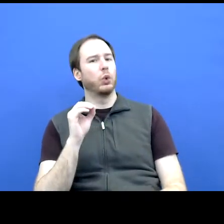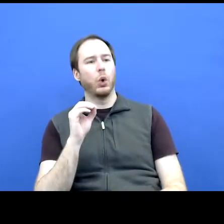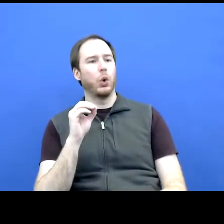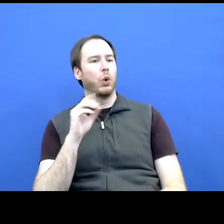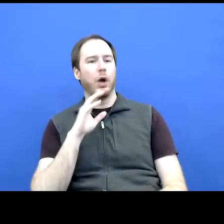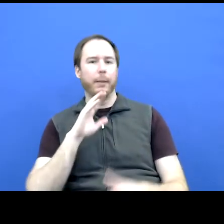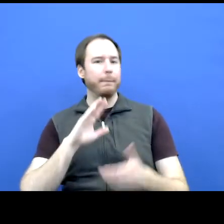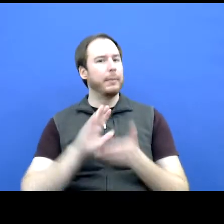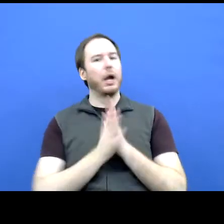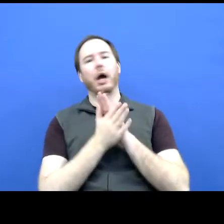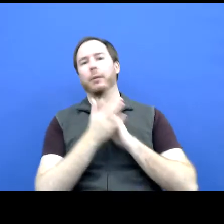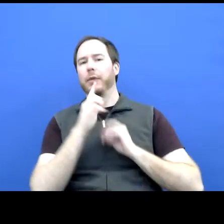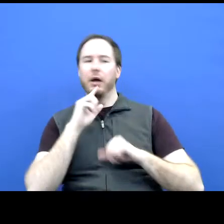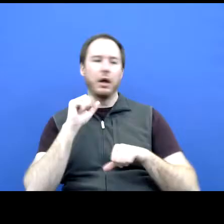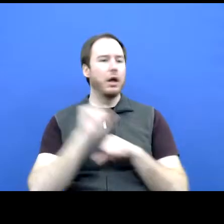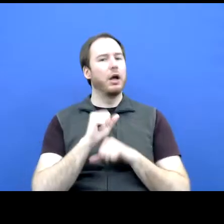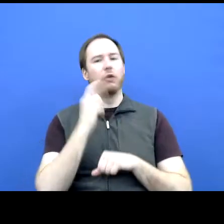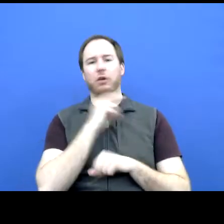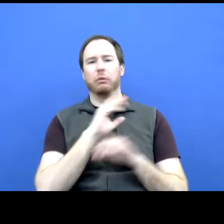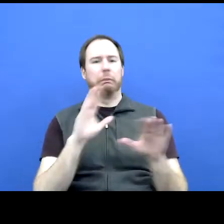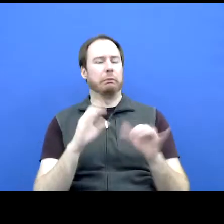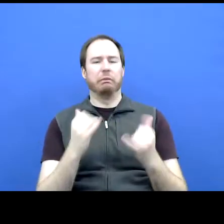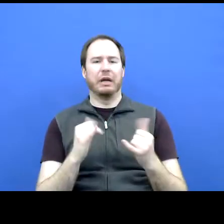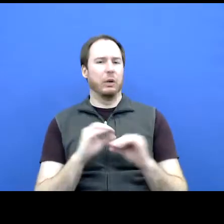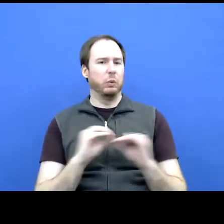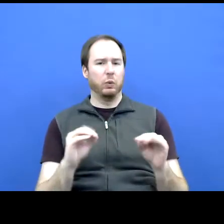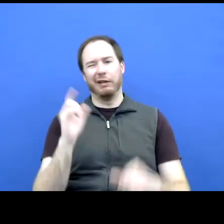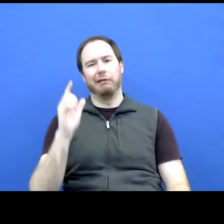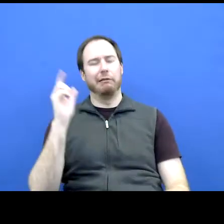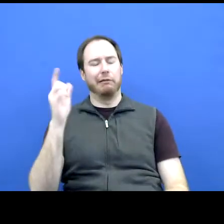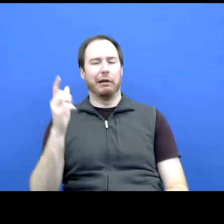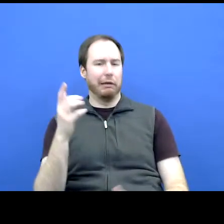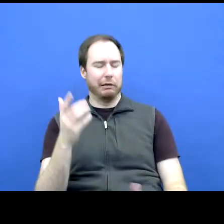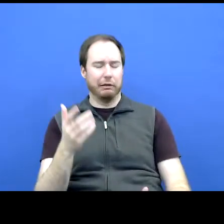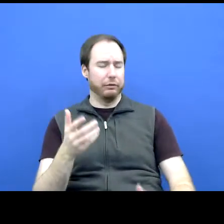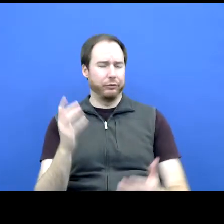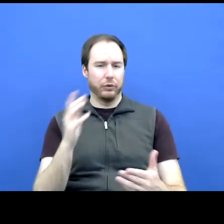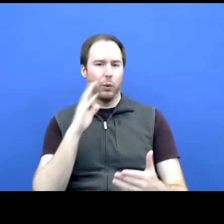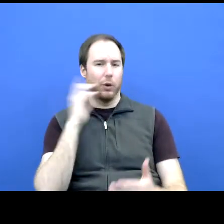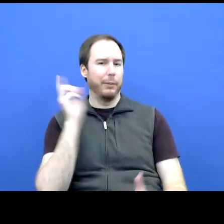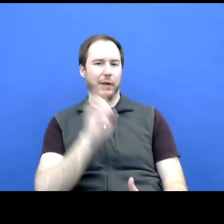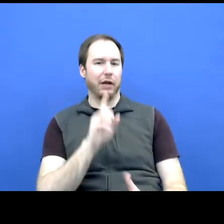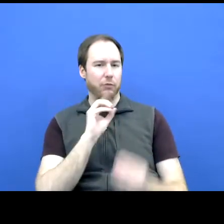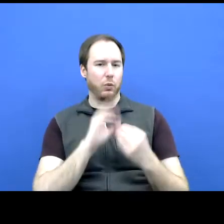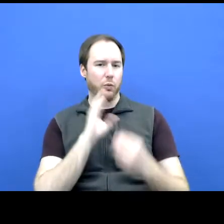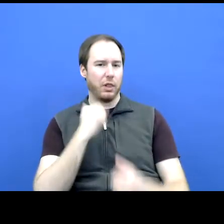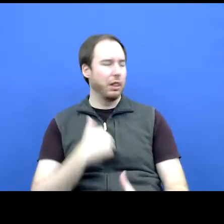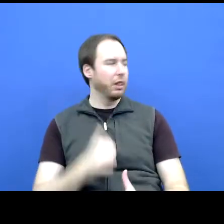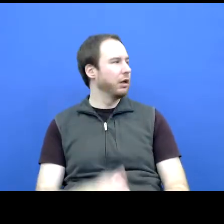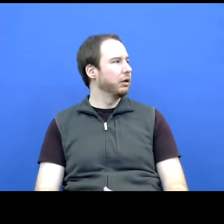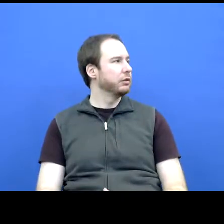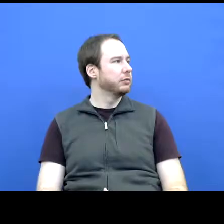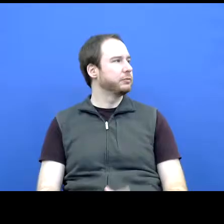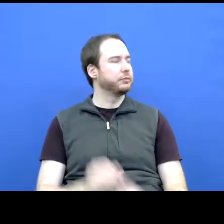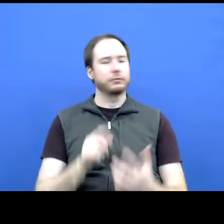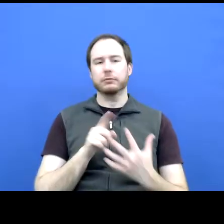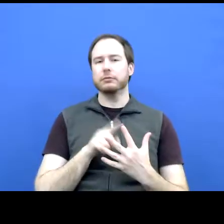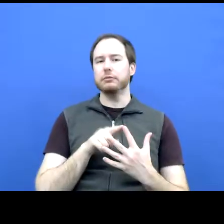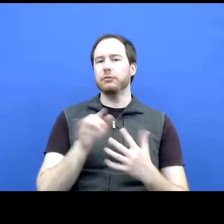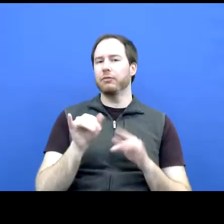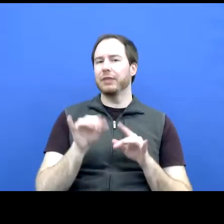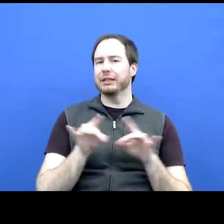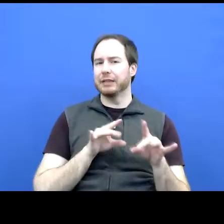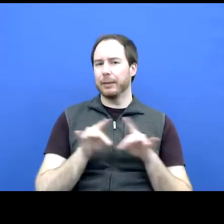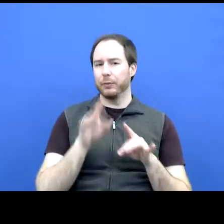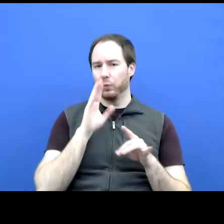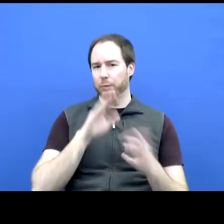becoming an actual restaurant, at least not at this time. I'll go down that rabbit hole should the day come. So the samples will